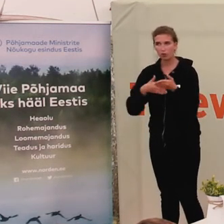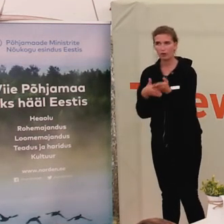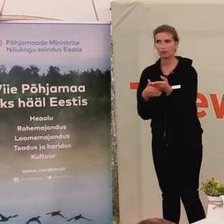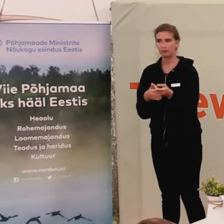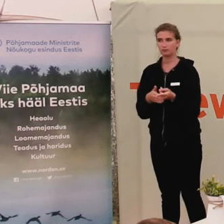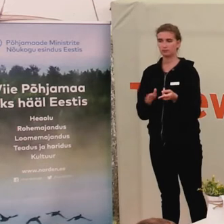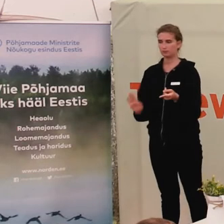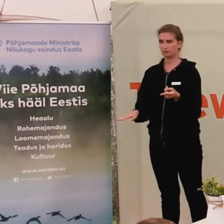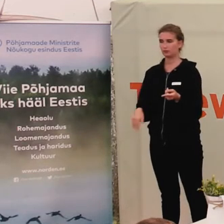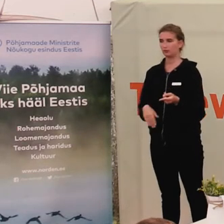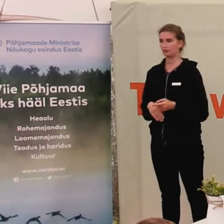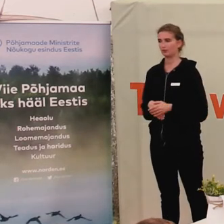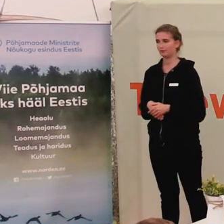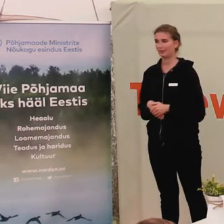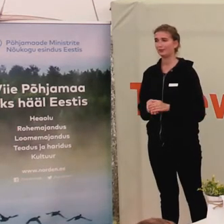sustainable?